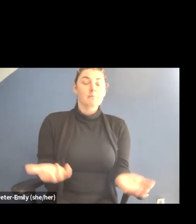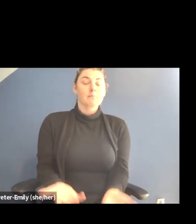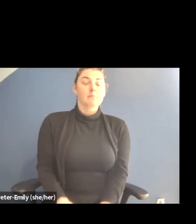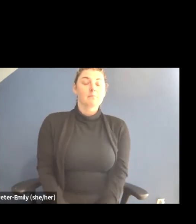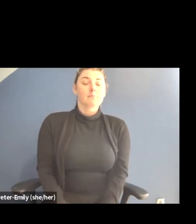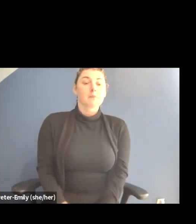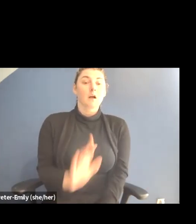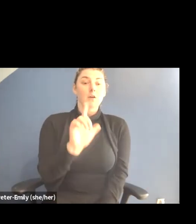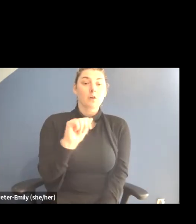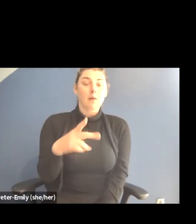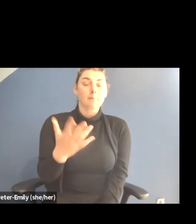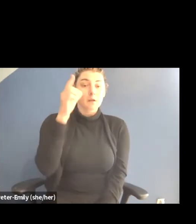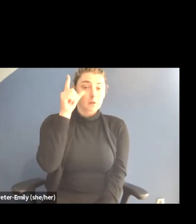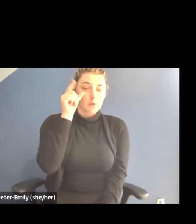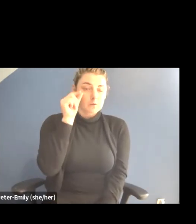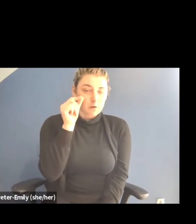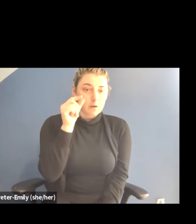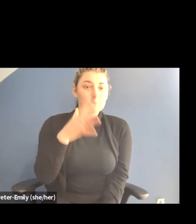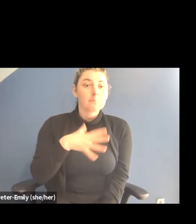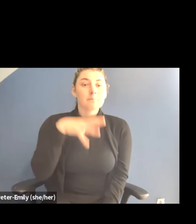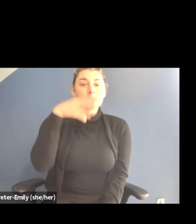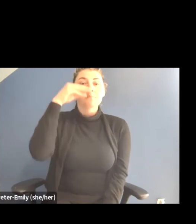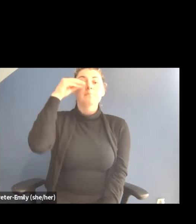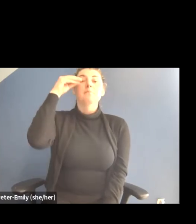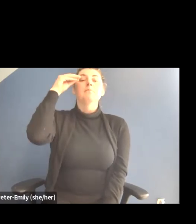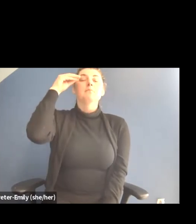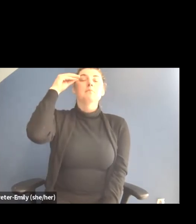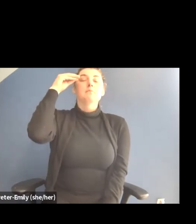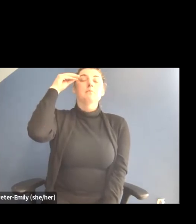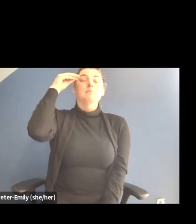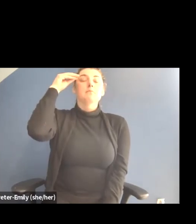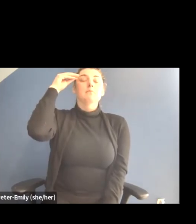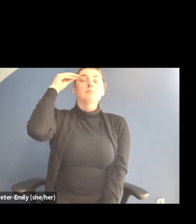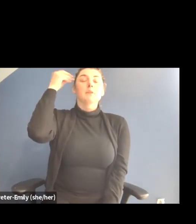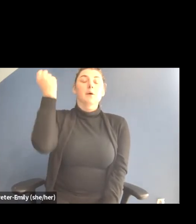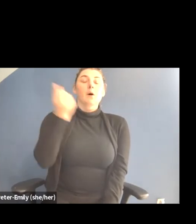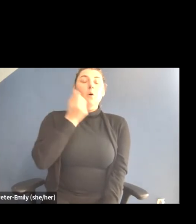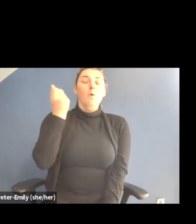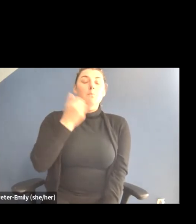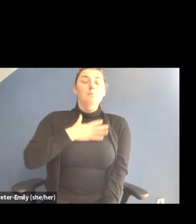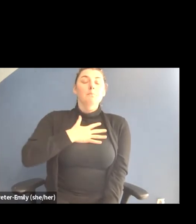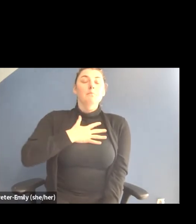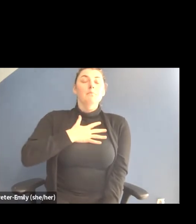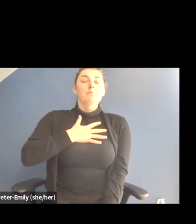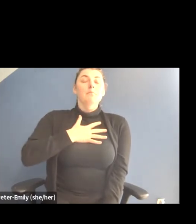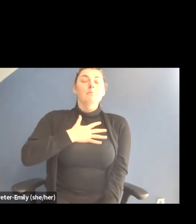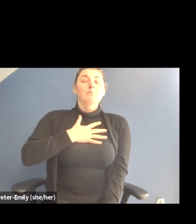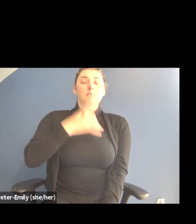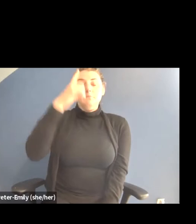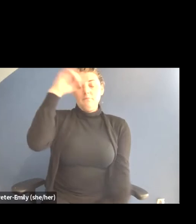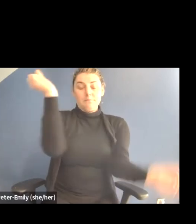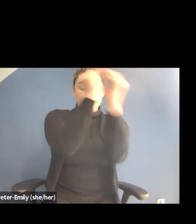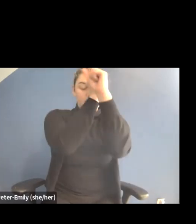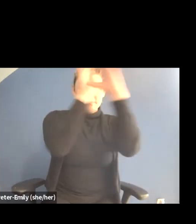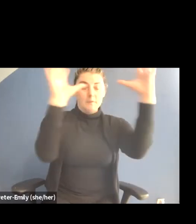lap, close your eyes, deep breath in through your nose, hold your breath. And I need you to think of how